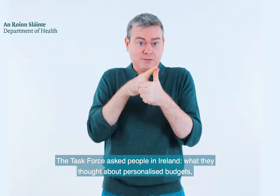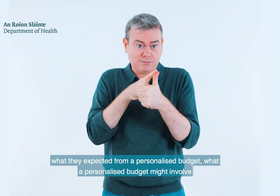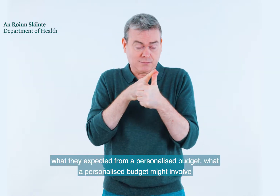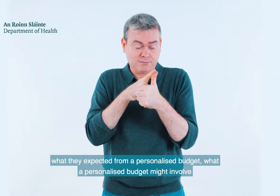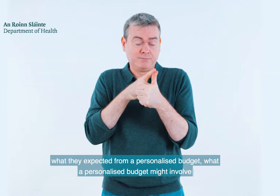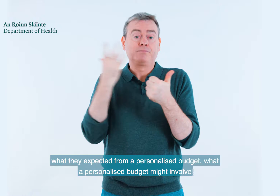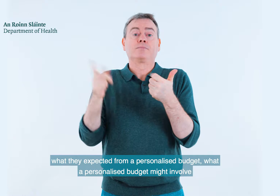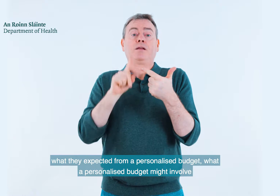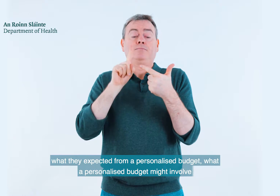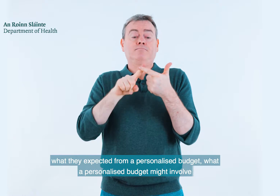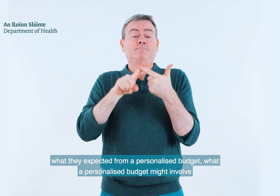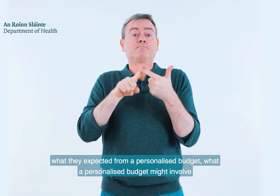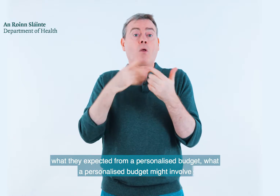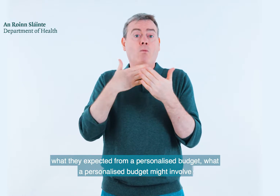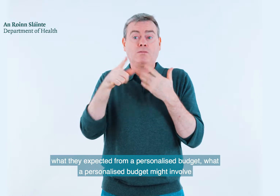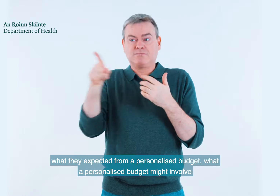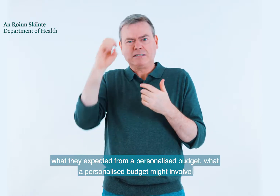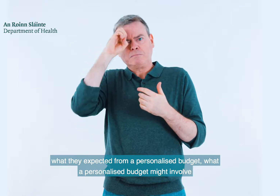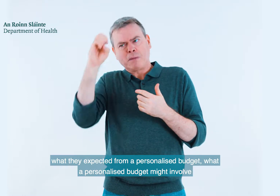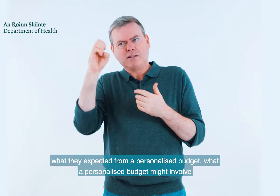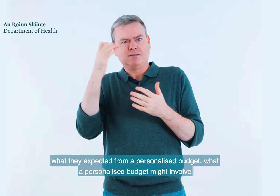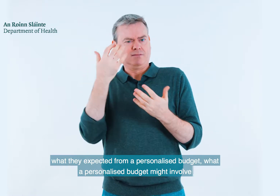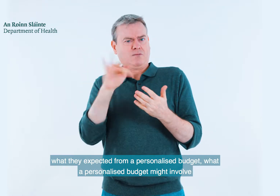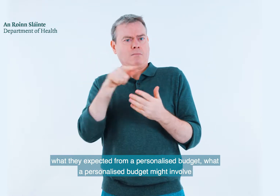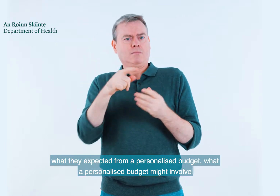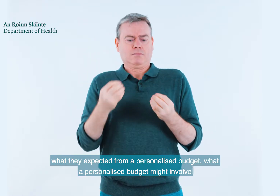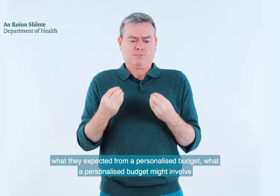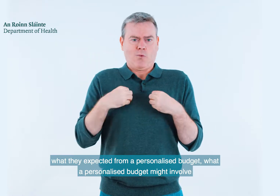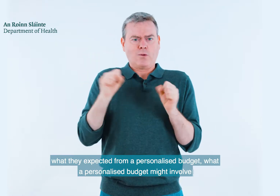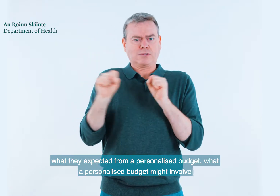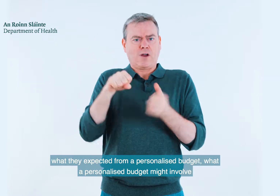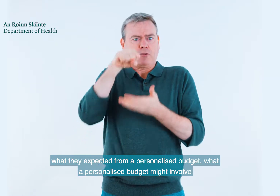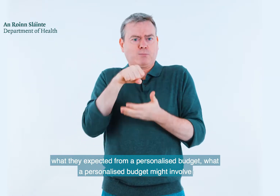what they expected from a personalised budget, what a personalised budget might involve,